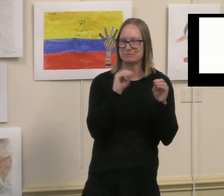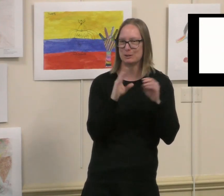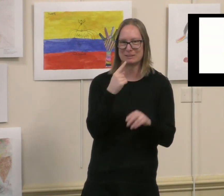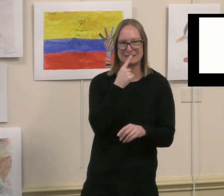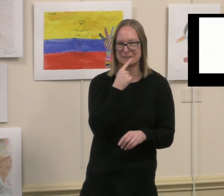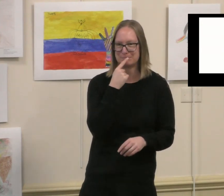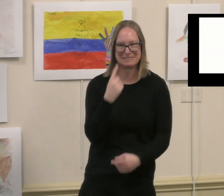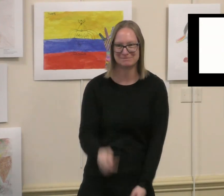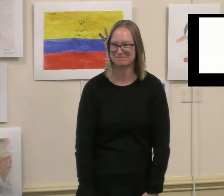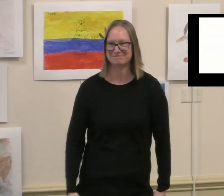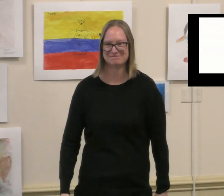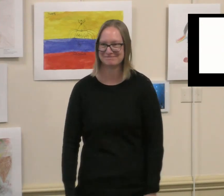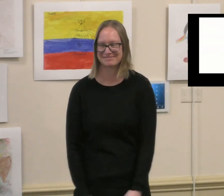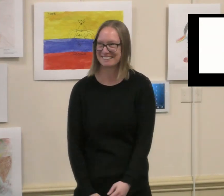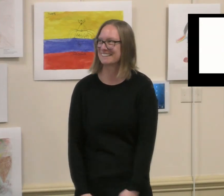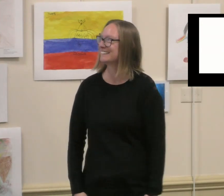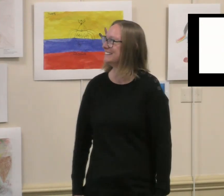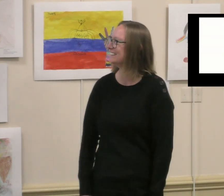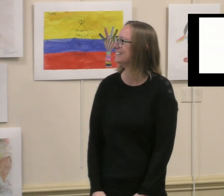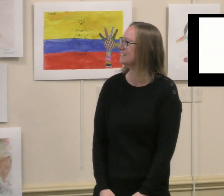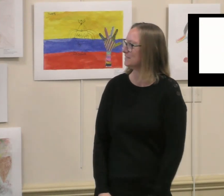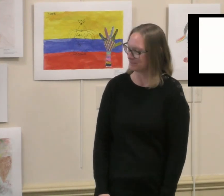lips. He's not moving his mouth.